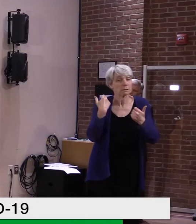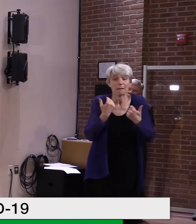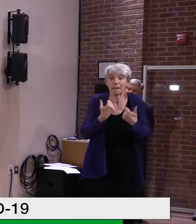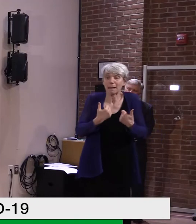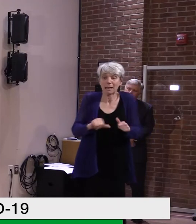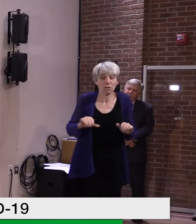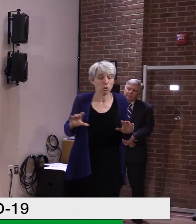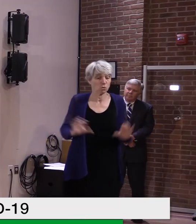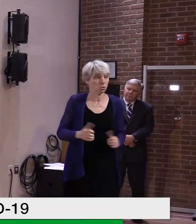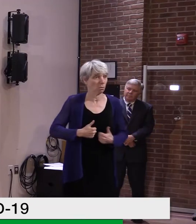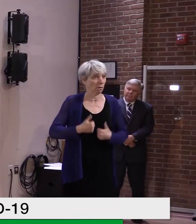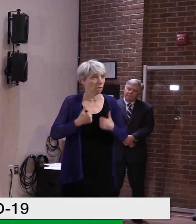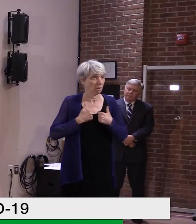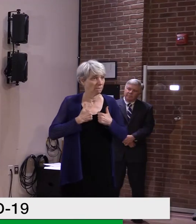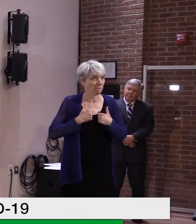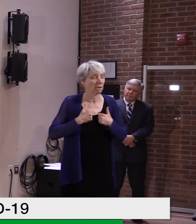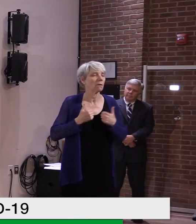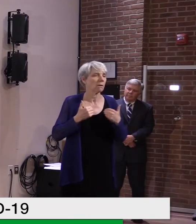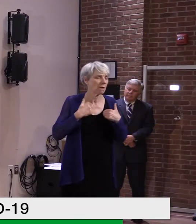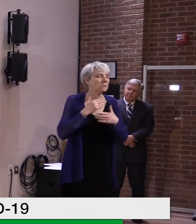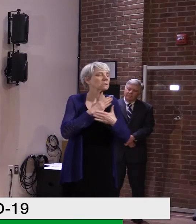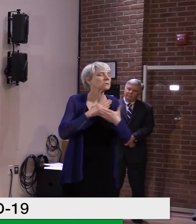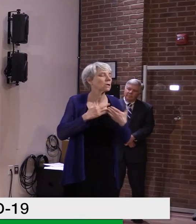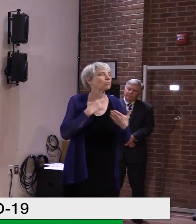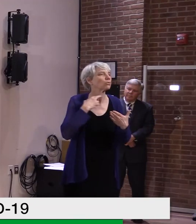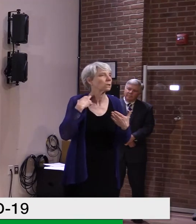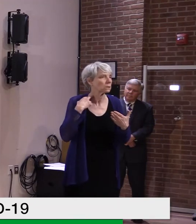well. But Commissioner Levine.